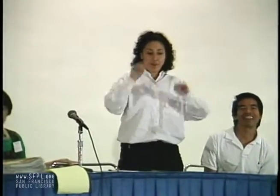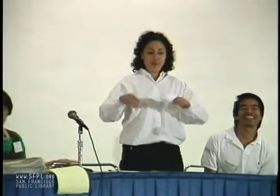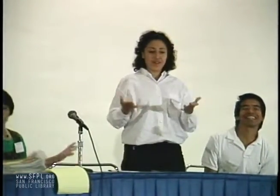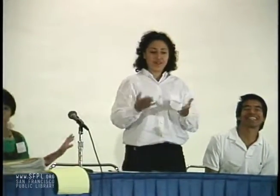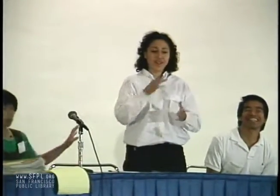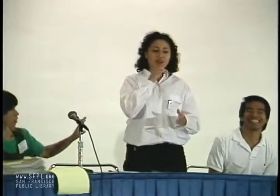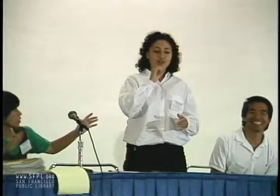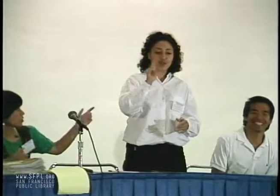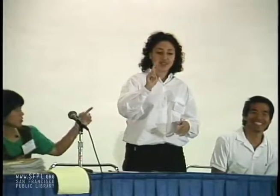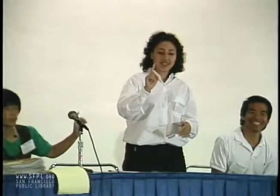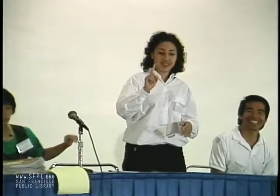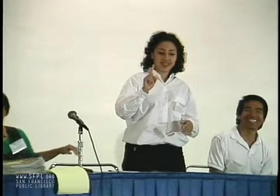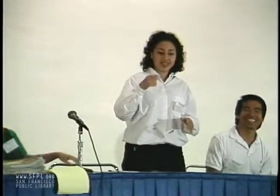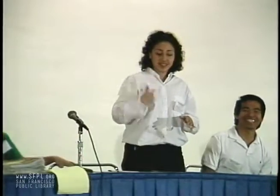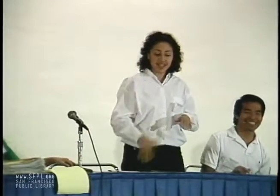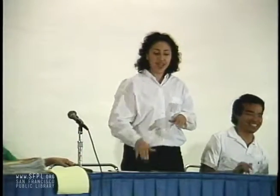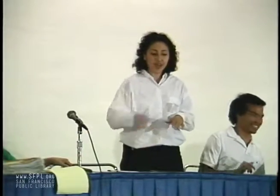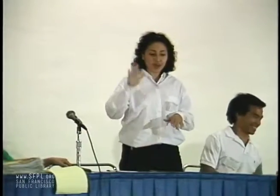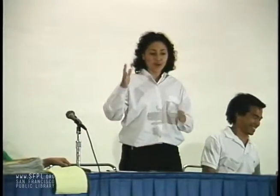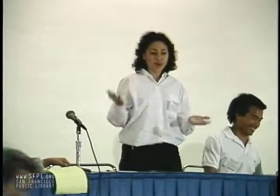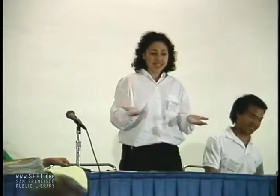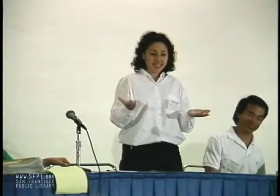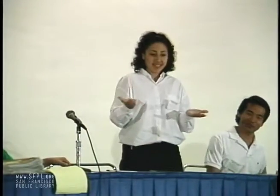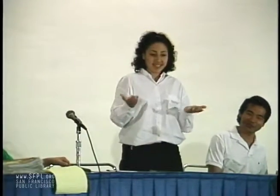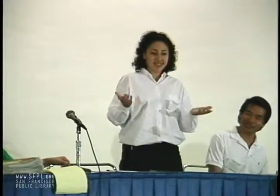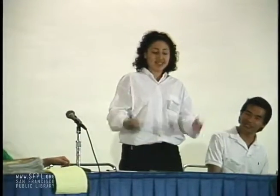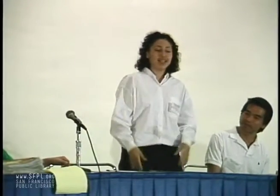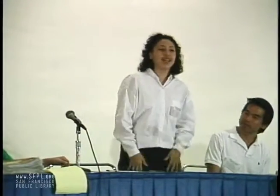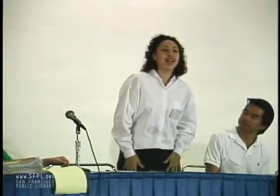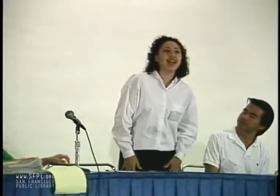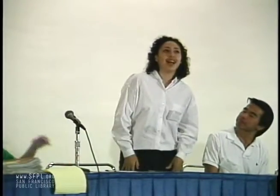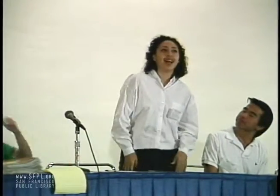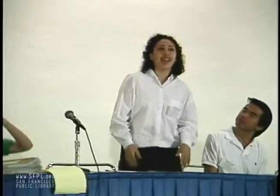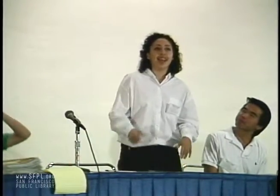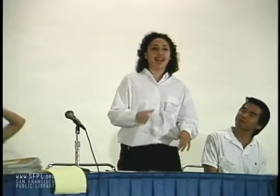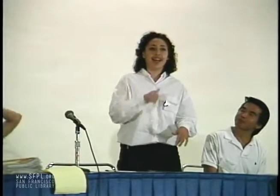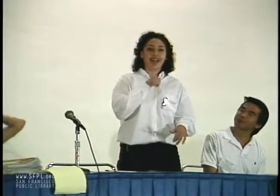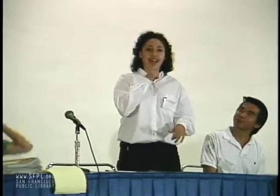My family and I moved here when I was a year old, and I grew up here.